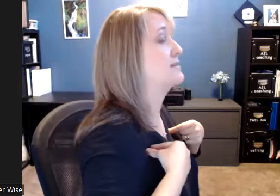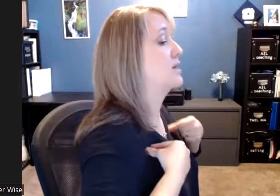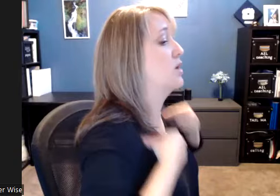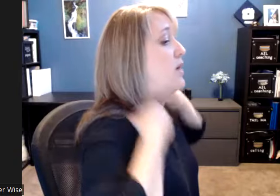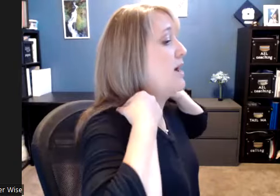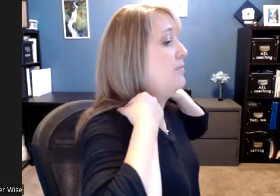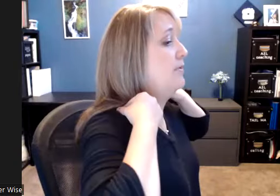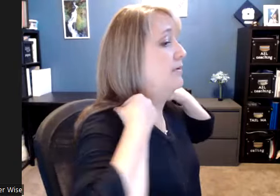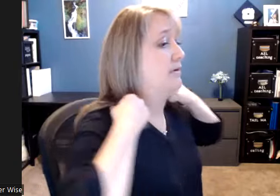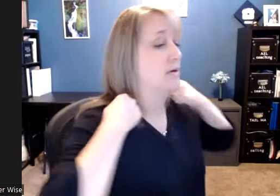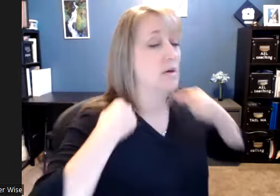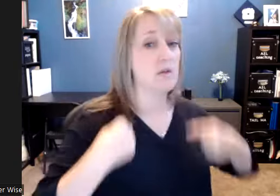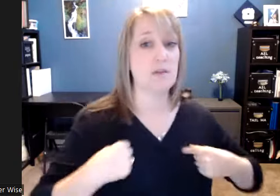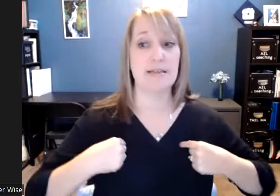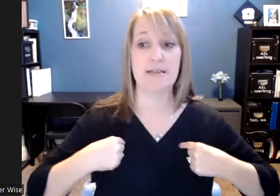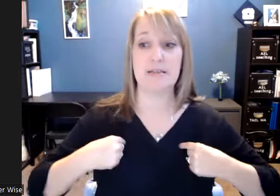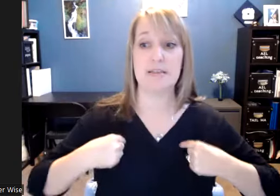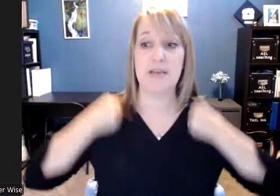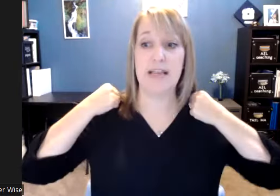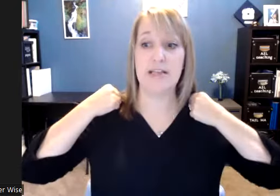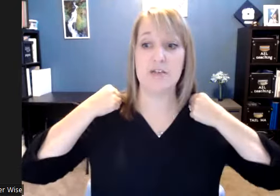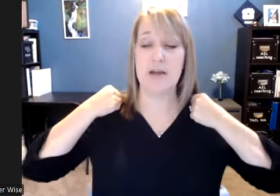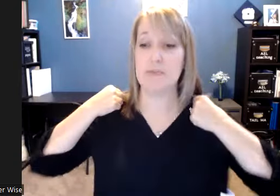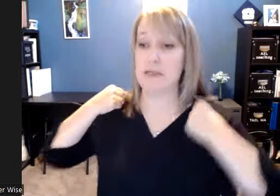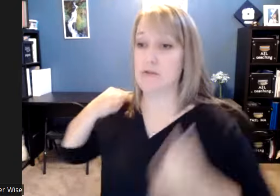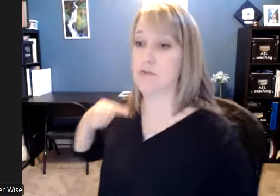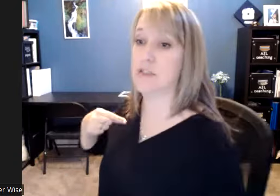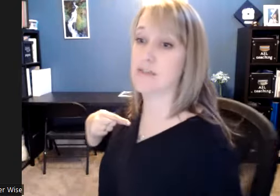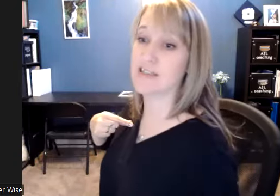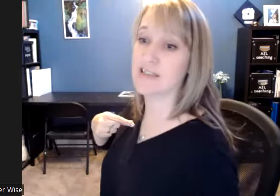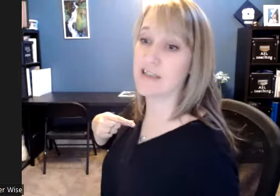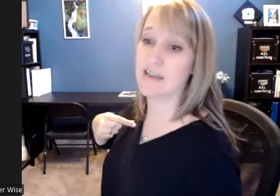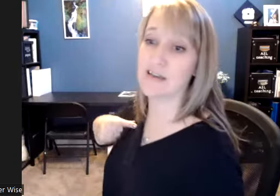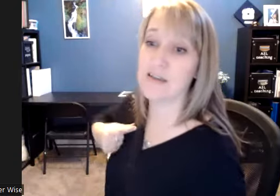and go up. That's spaghetti straps. I don't know if you can even see that.